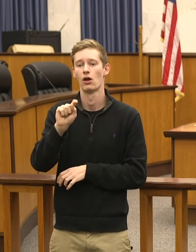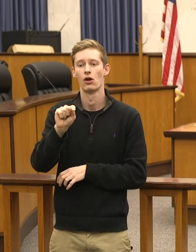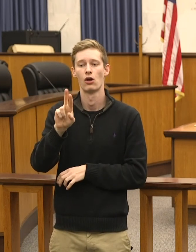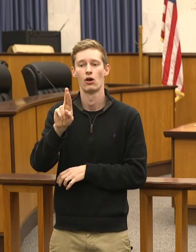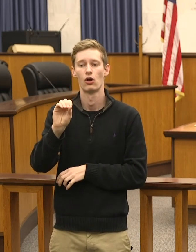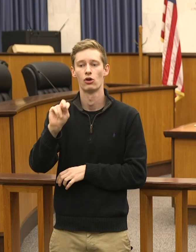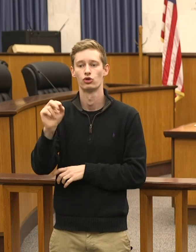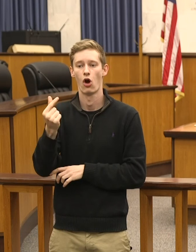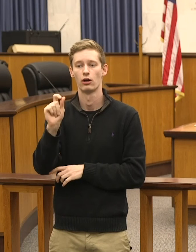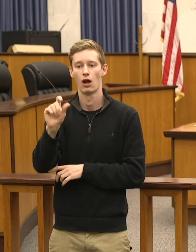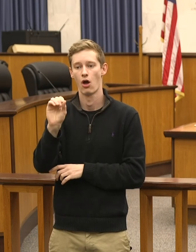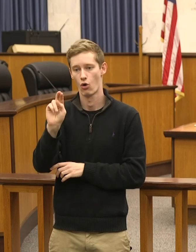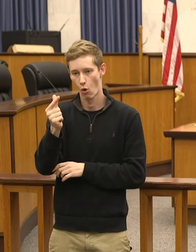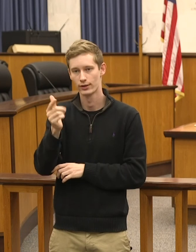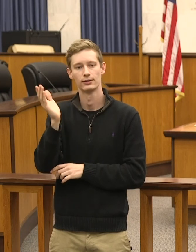rvastrong.org/reopeningguidance.